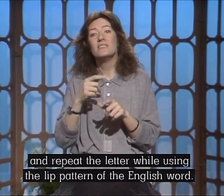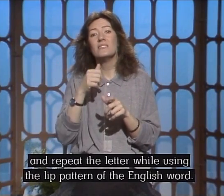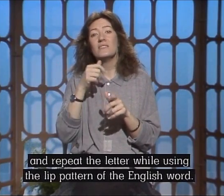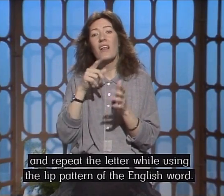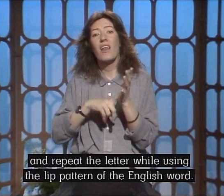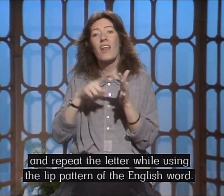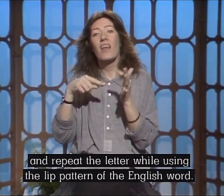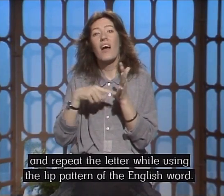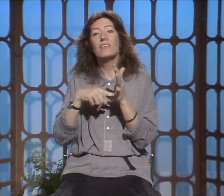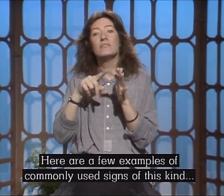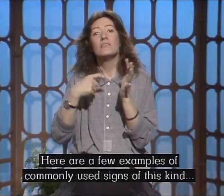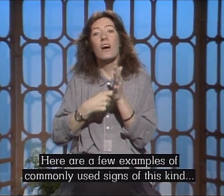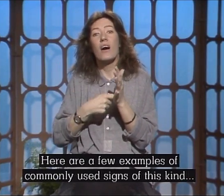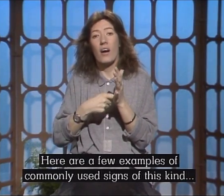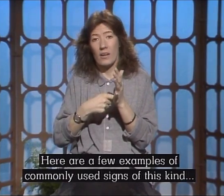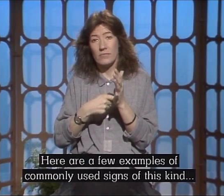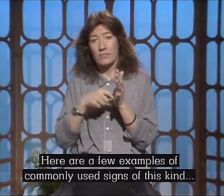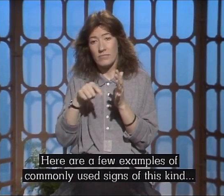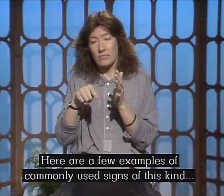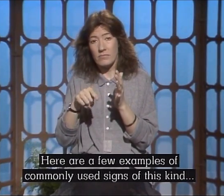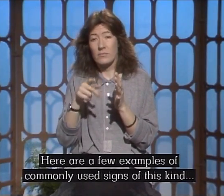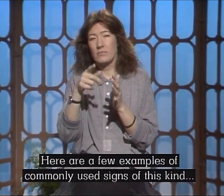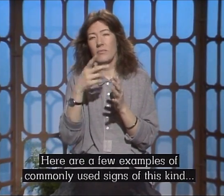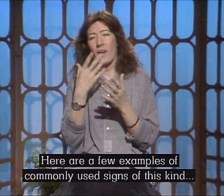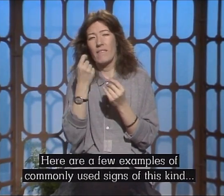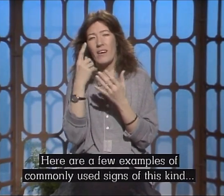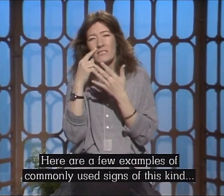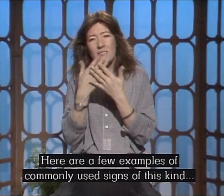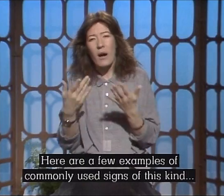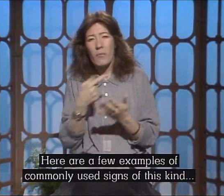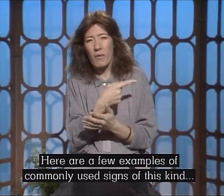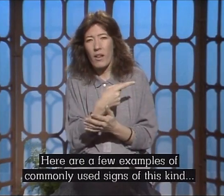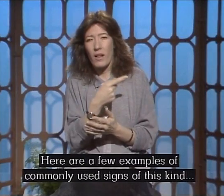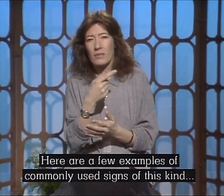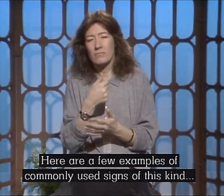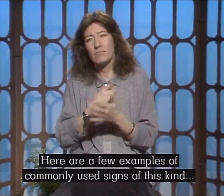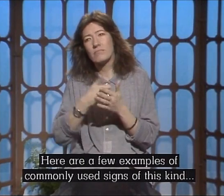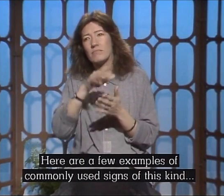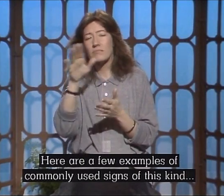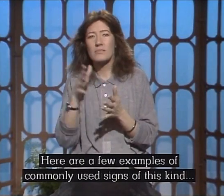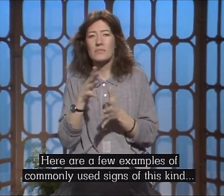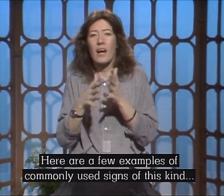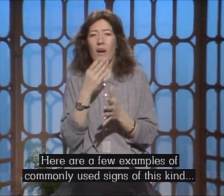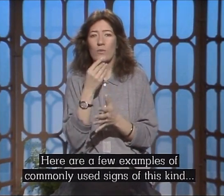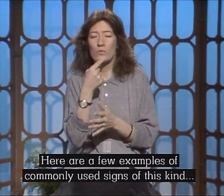word. Here are a few examples of commonly used signs of this kind.